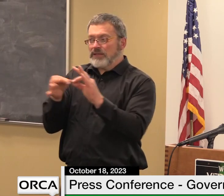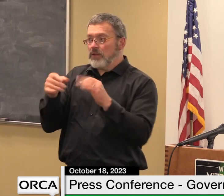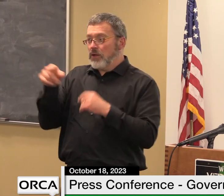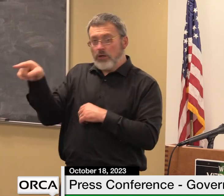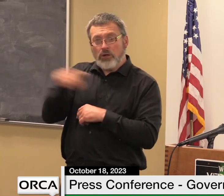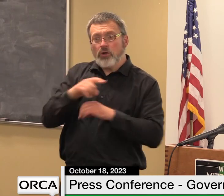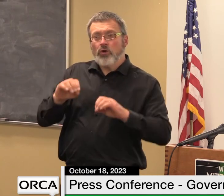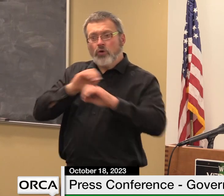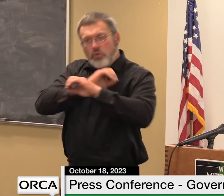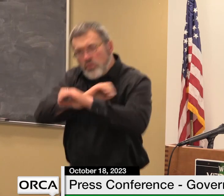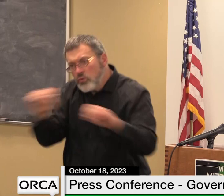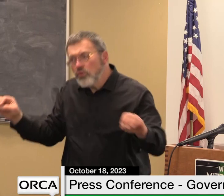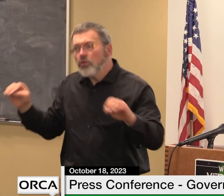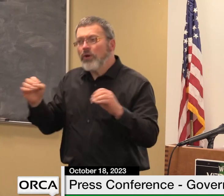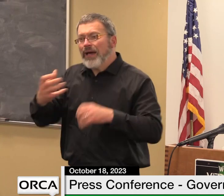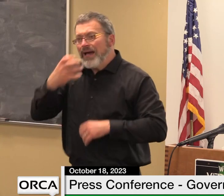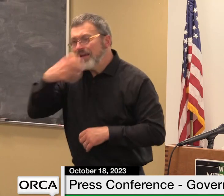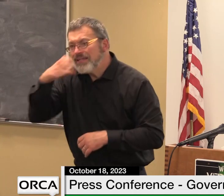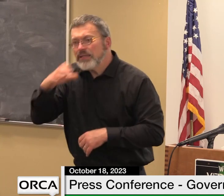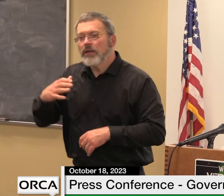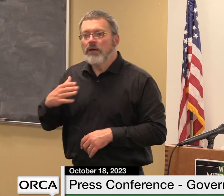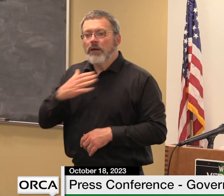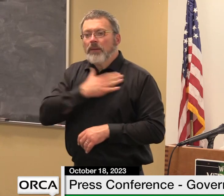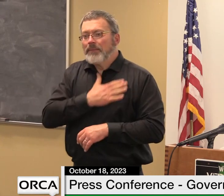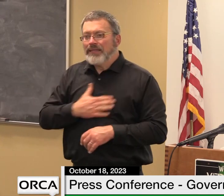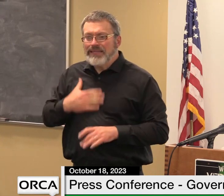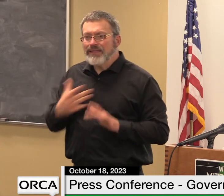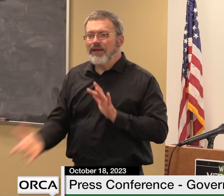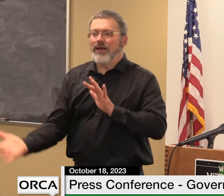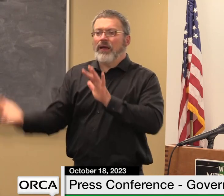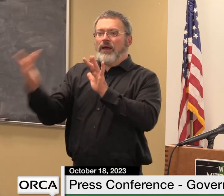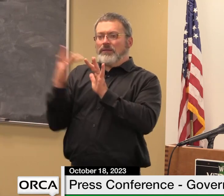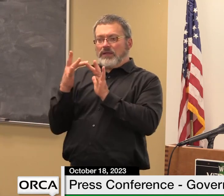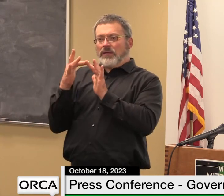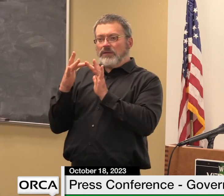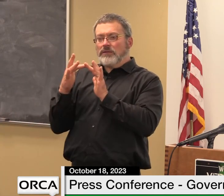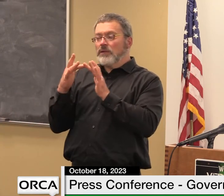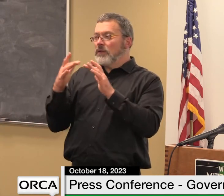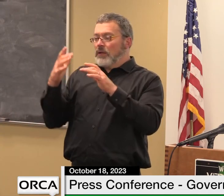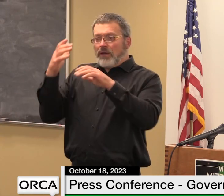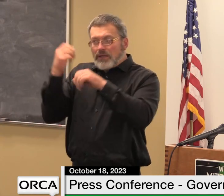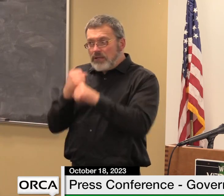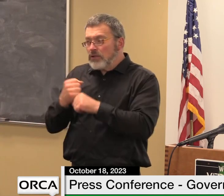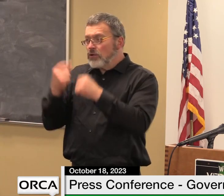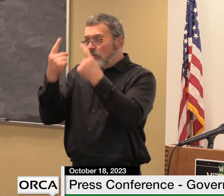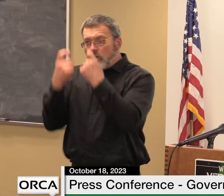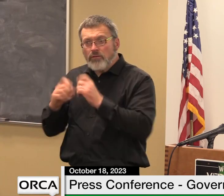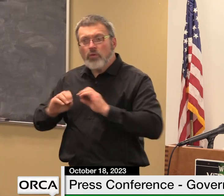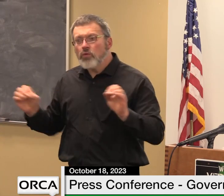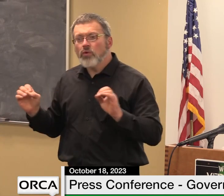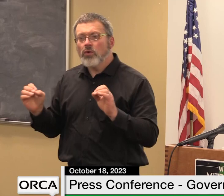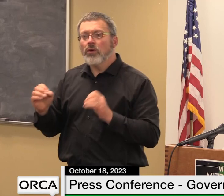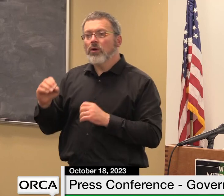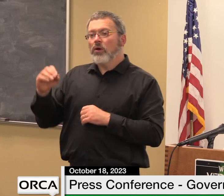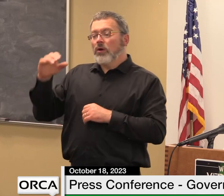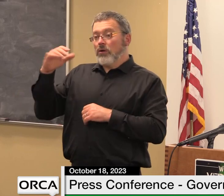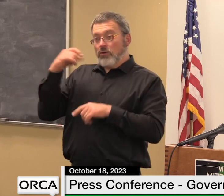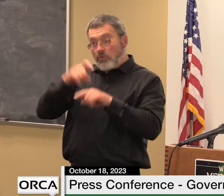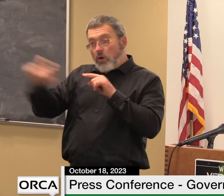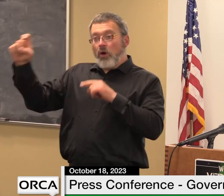doesn't have heat and haven't heard from us or received the survey, please call